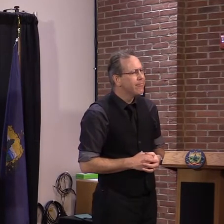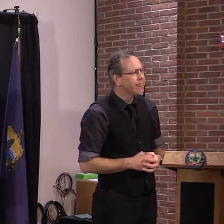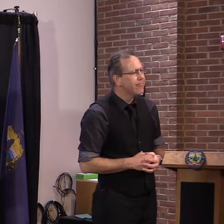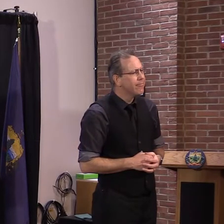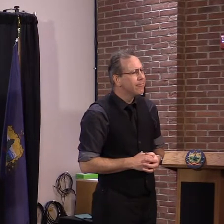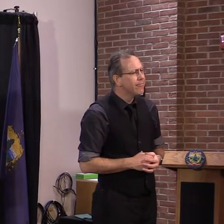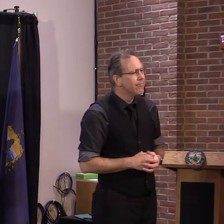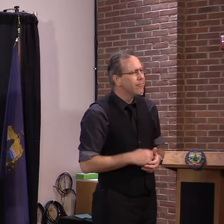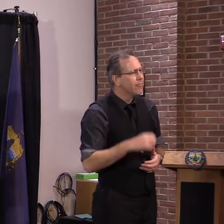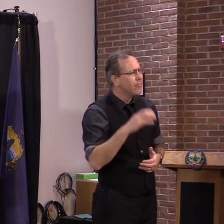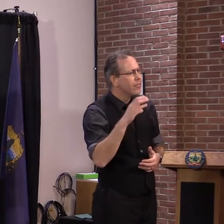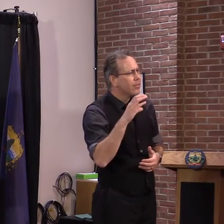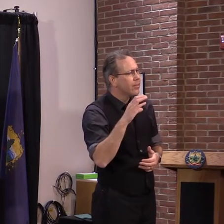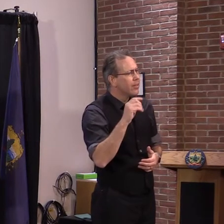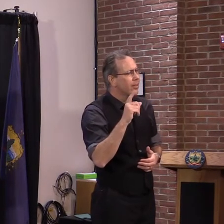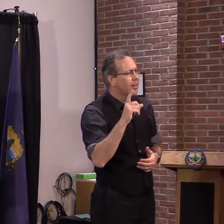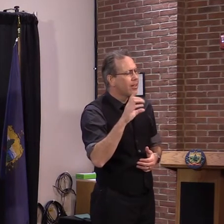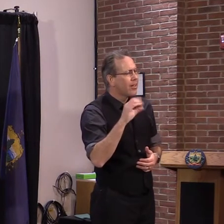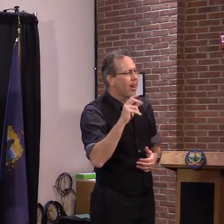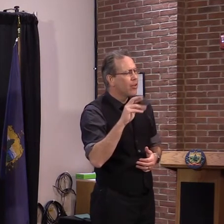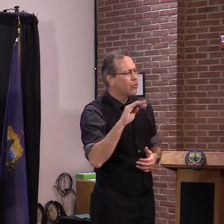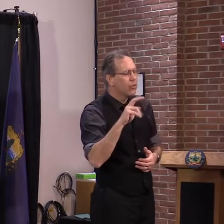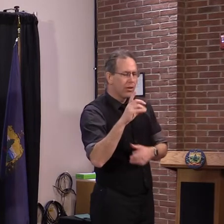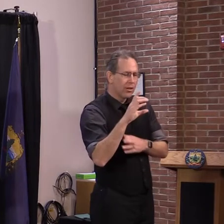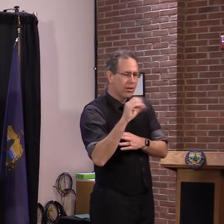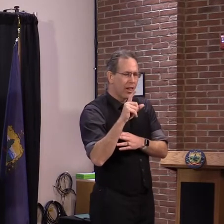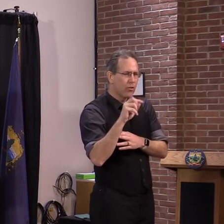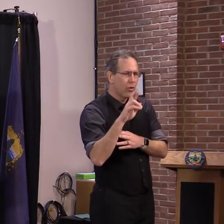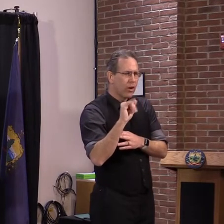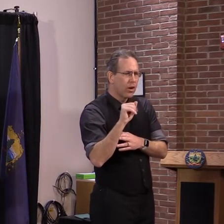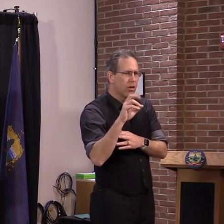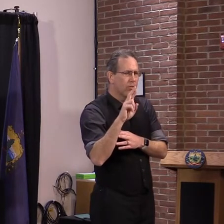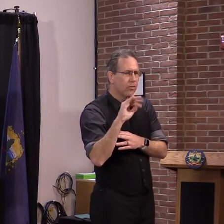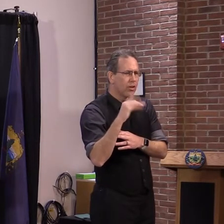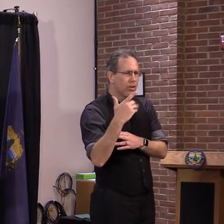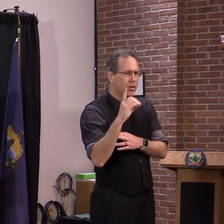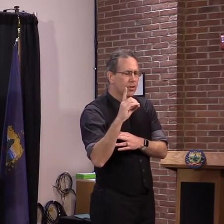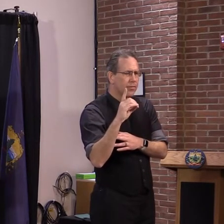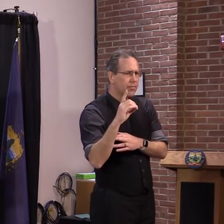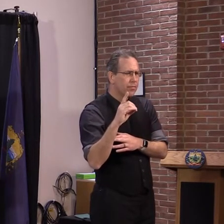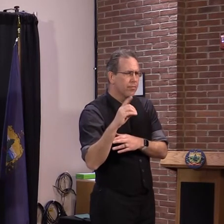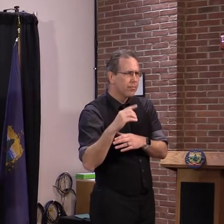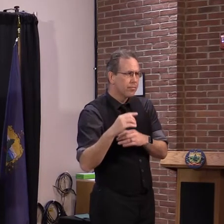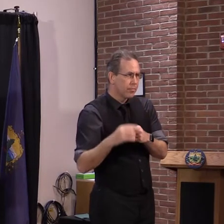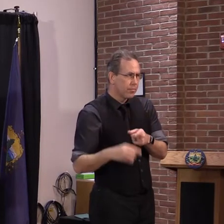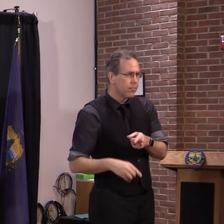Yeah, thanks. Good afternoon. The shift in the student mask guidance,